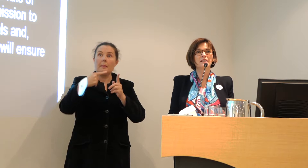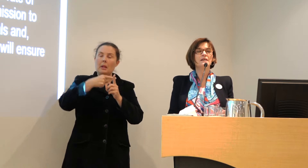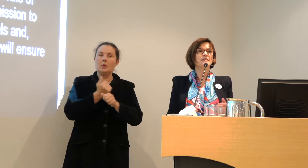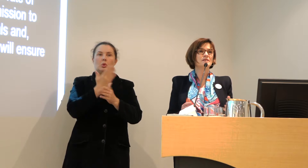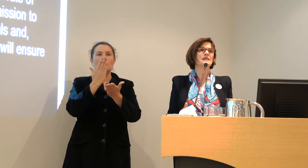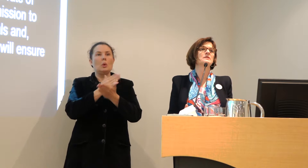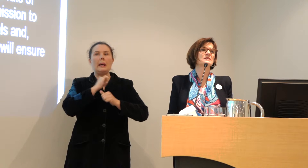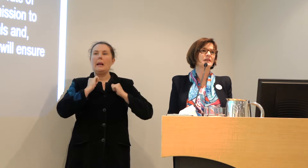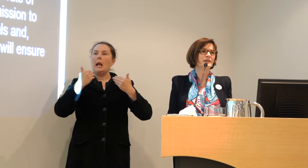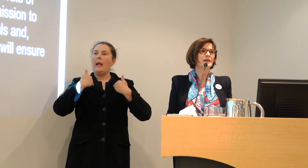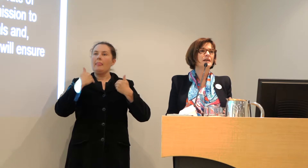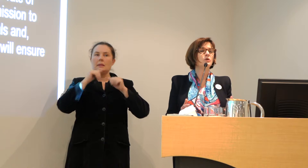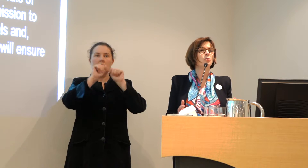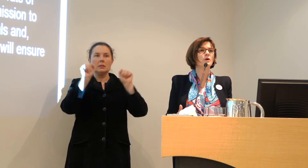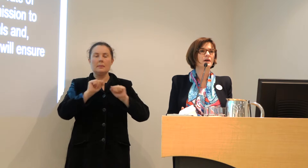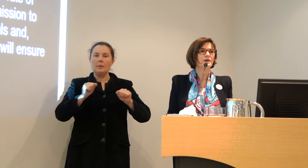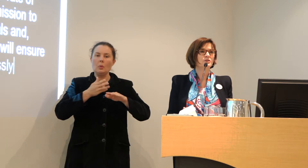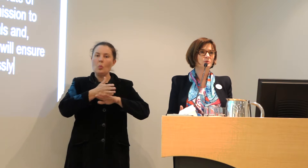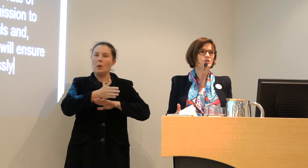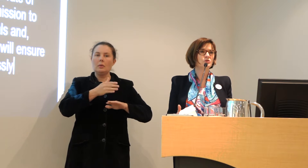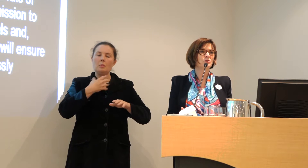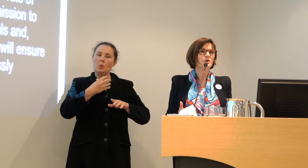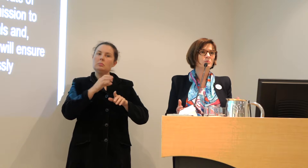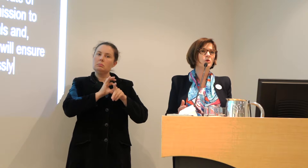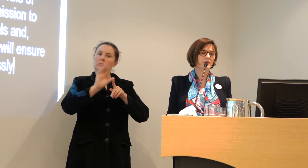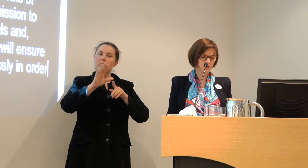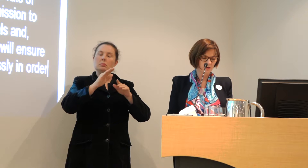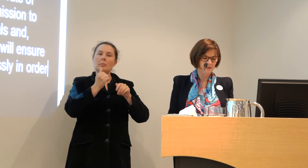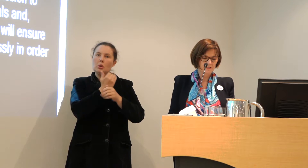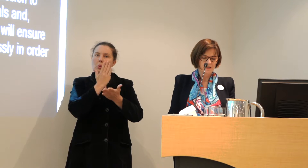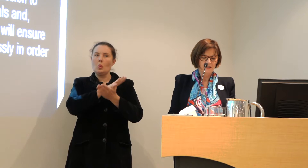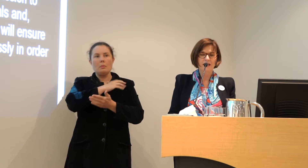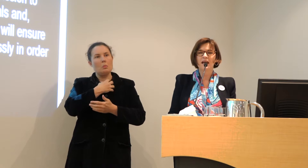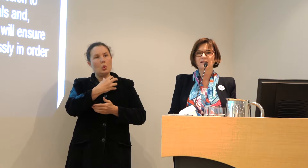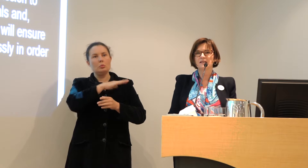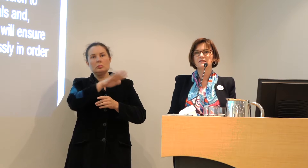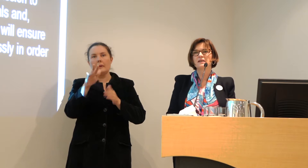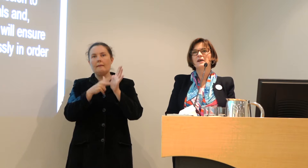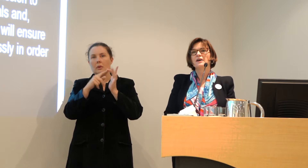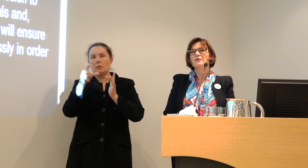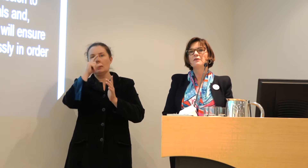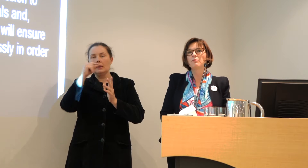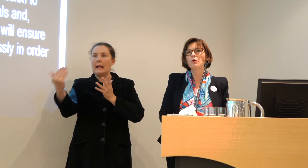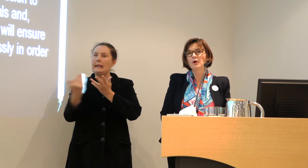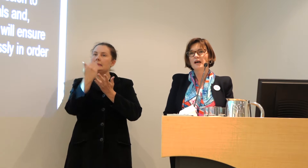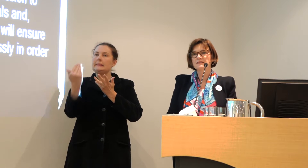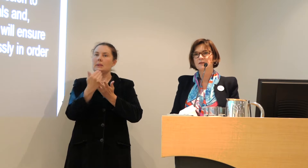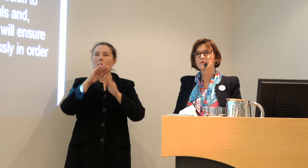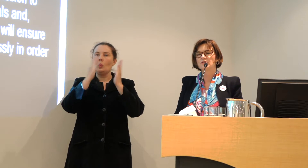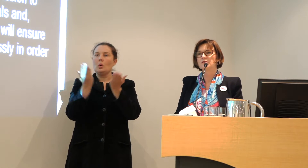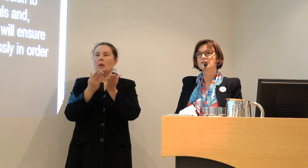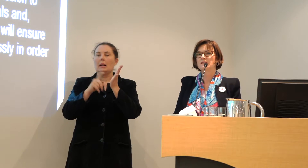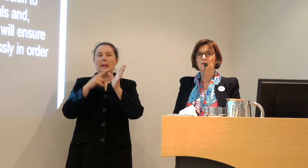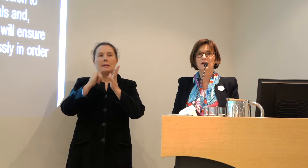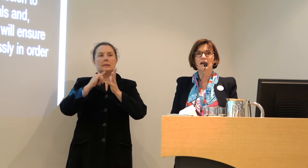efficiently and seamlessly in order to ensure more Victorians can access the world-class